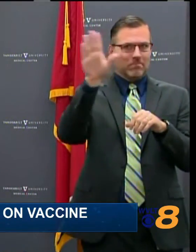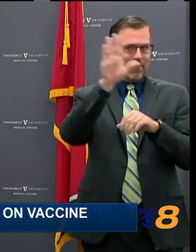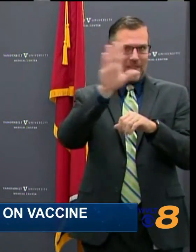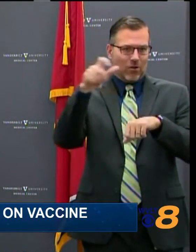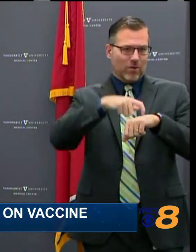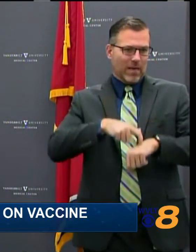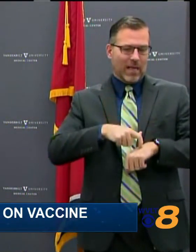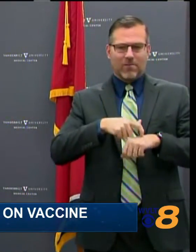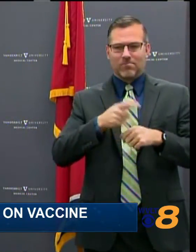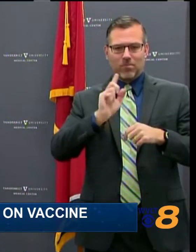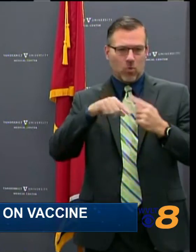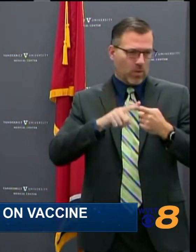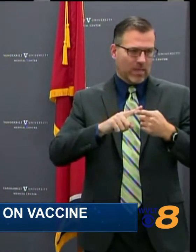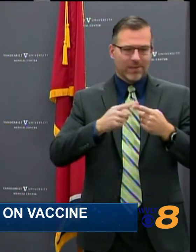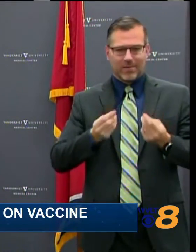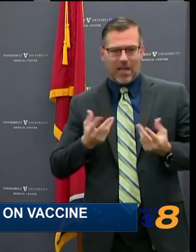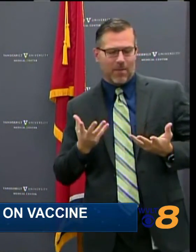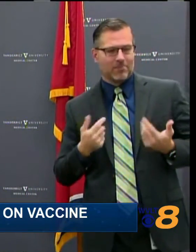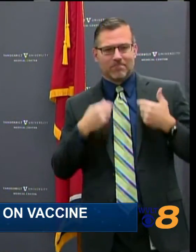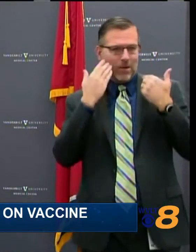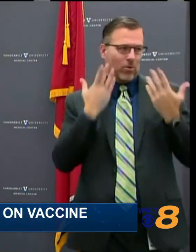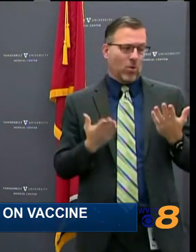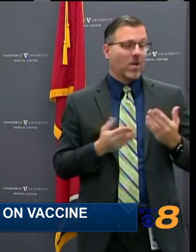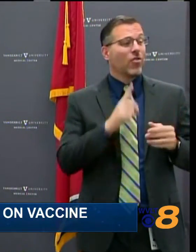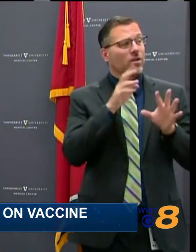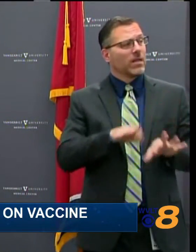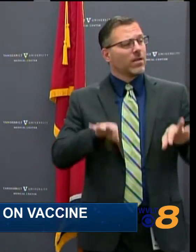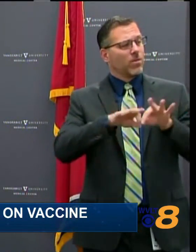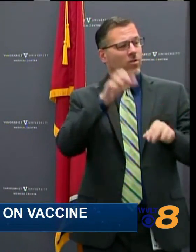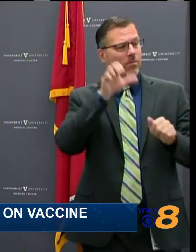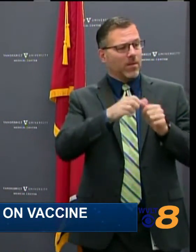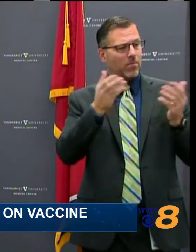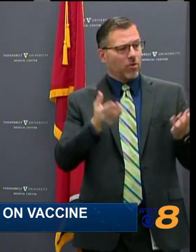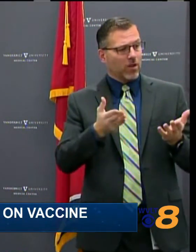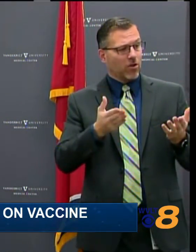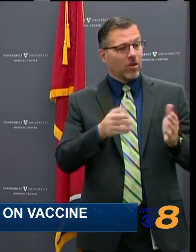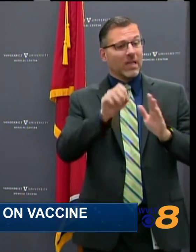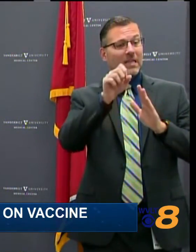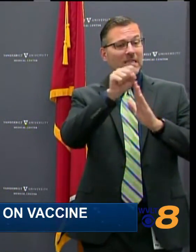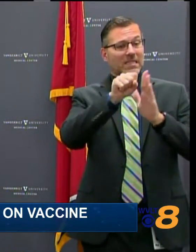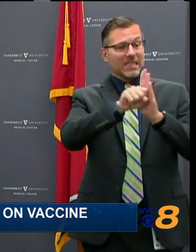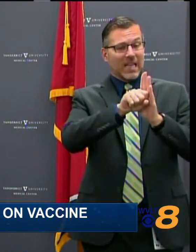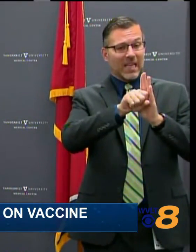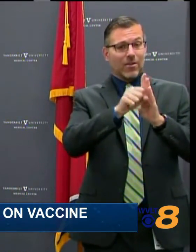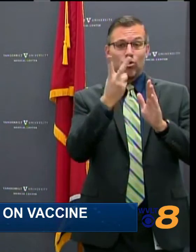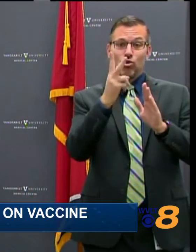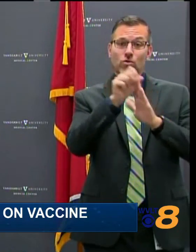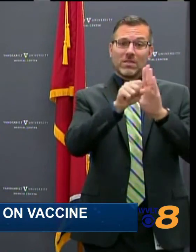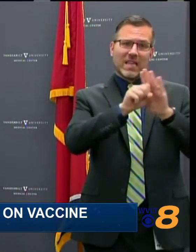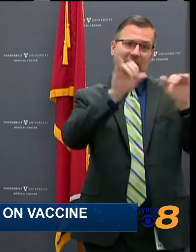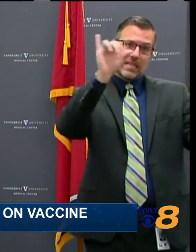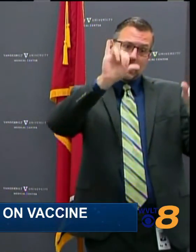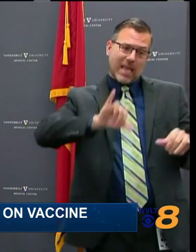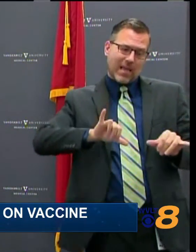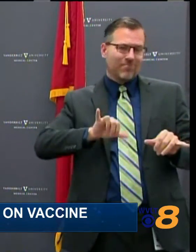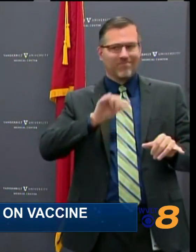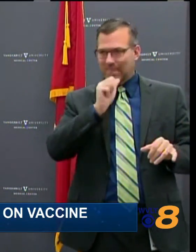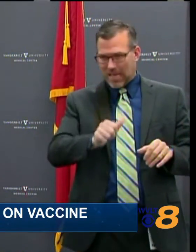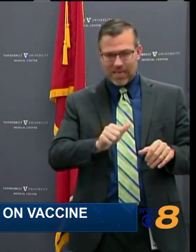it. I think the key thing to remember here is that no two states are the same. And so whereas our population